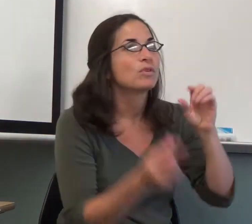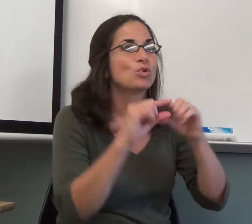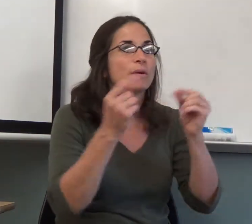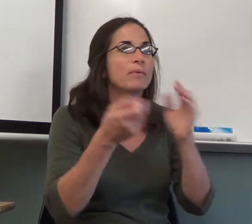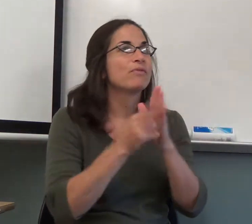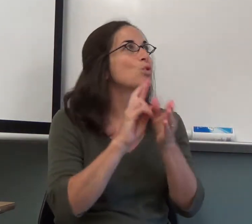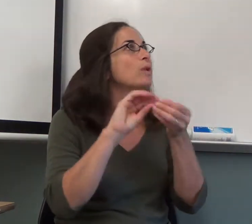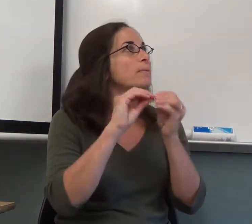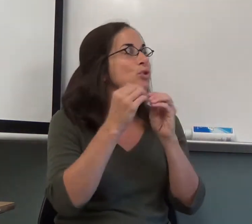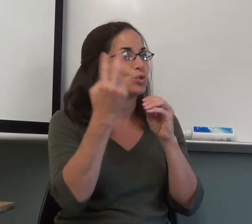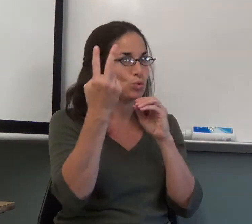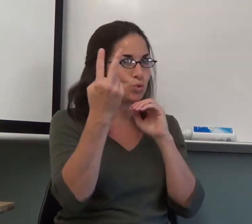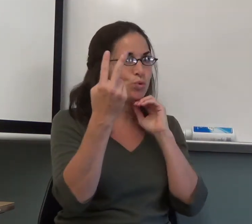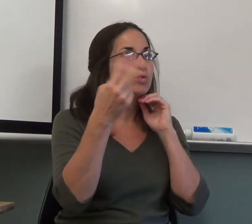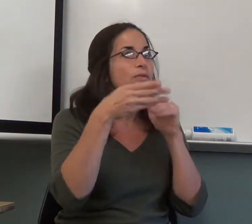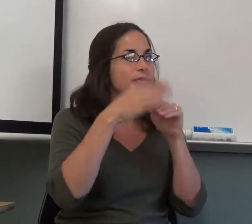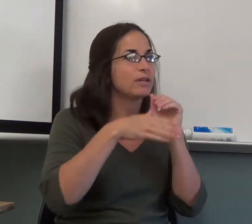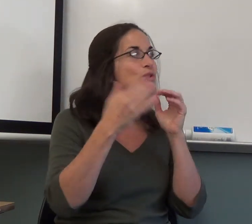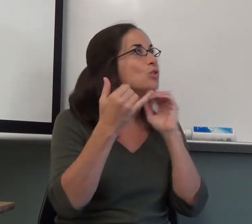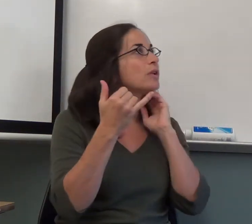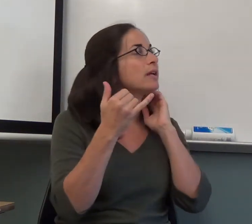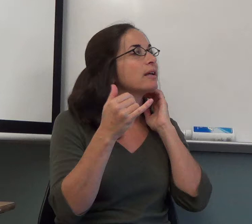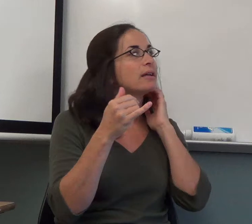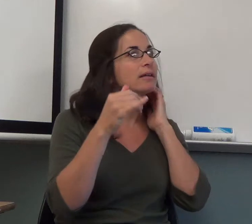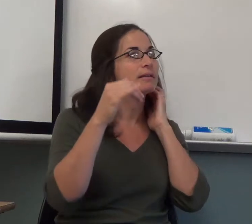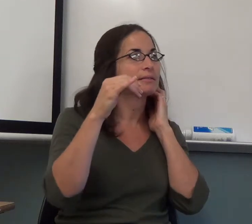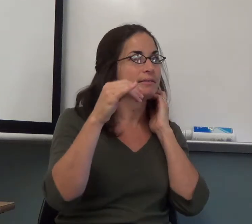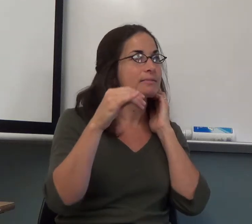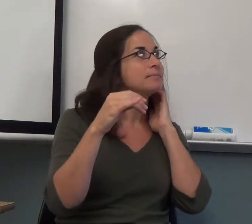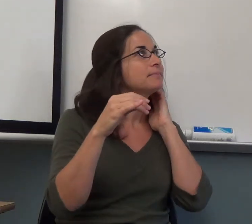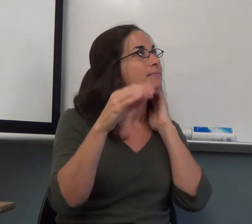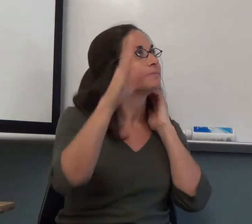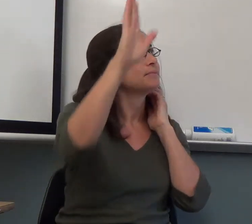need to finish today. If you don't have one, raise your hands and I will hand you one.